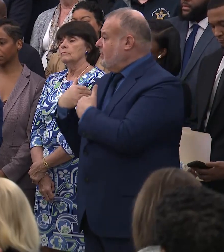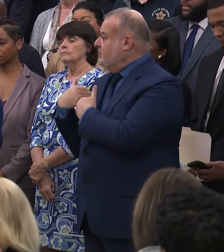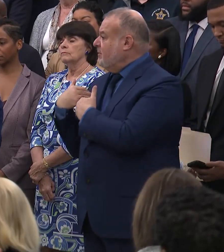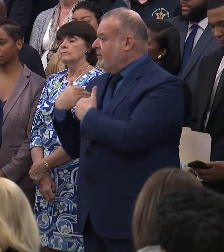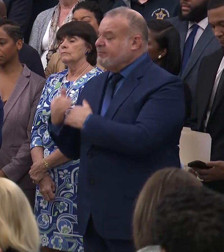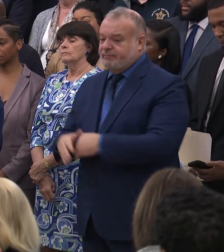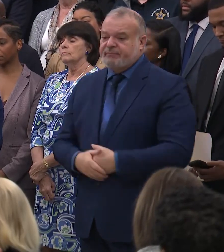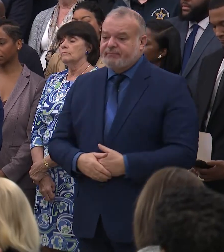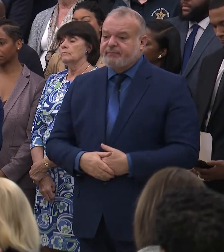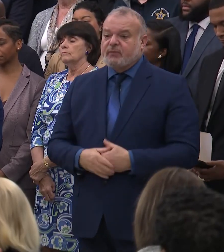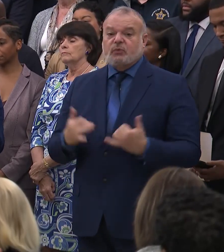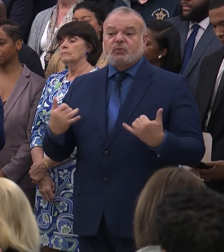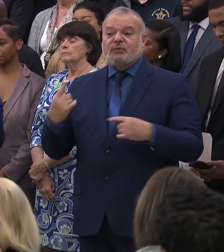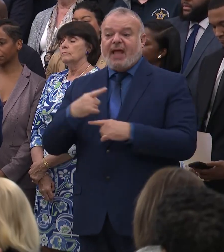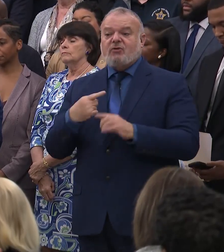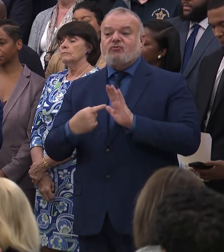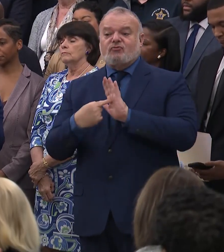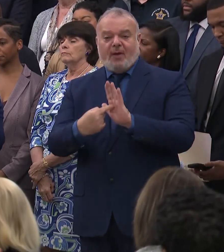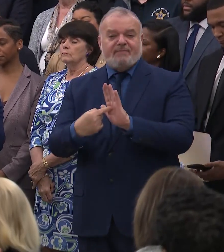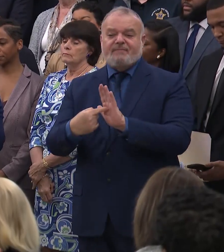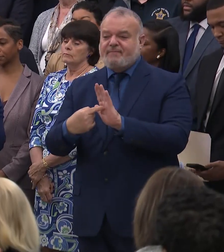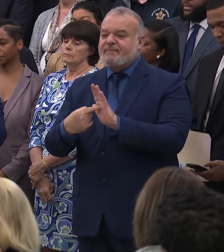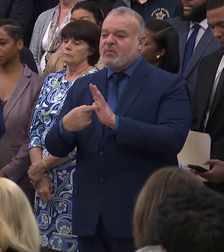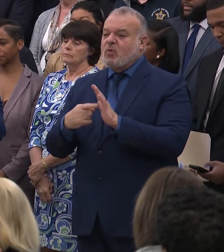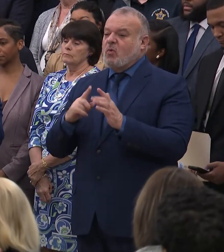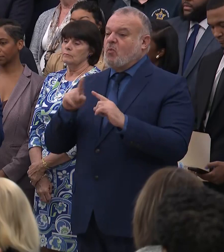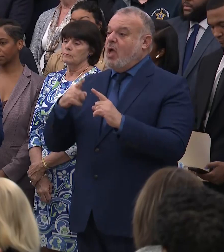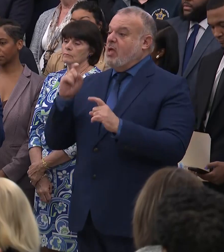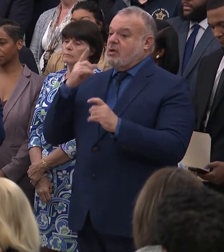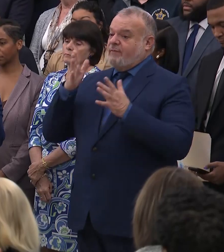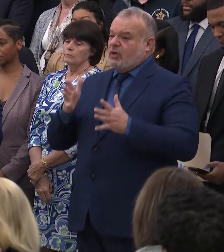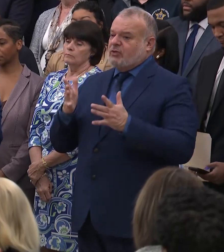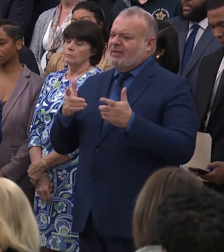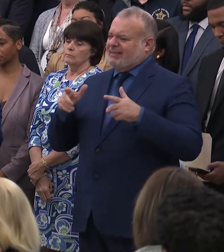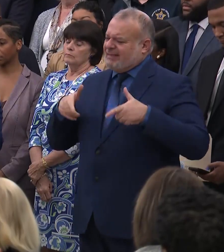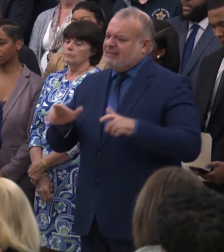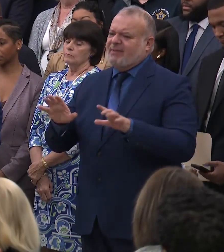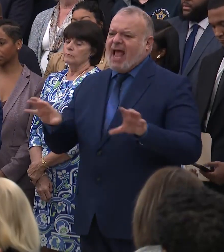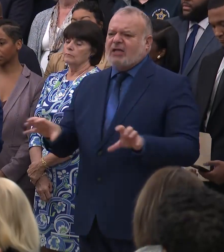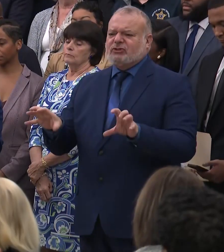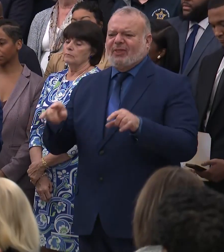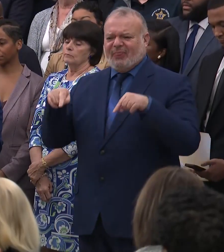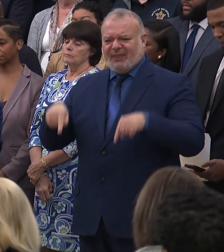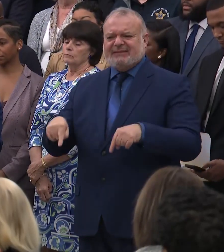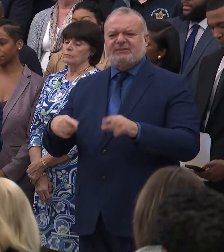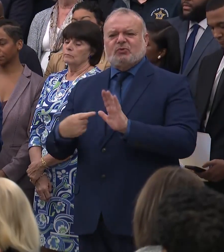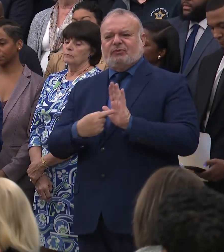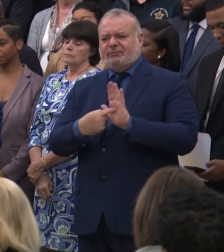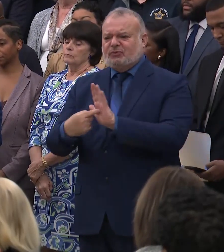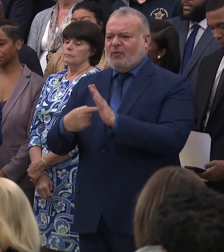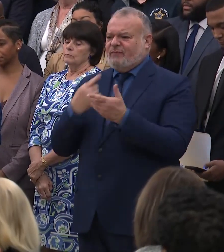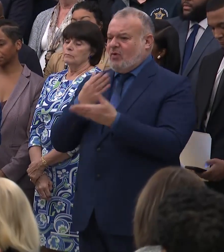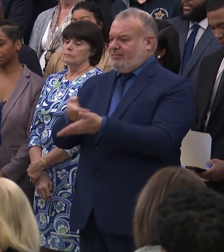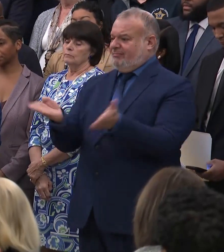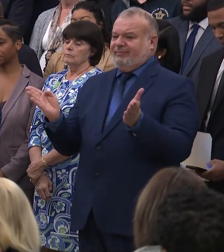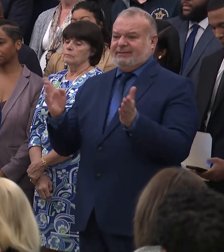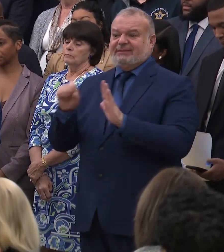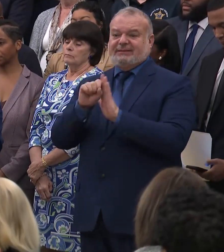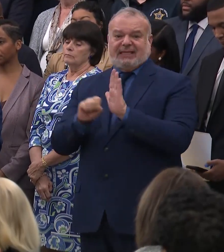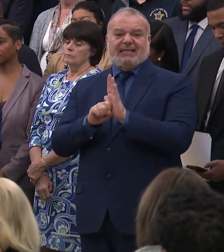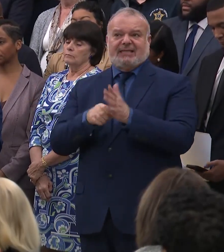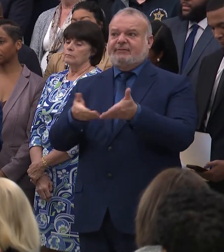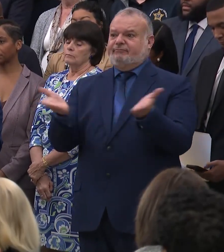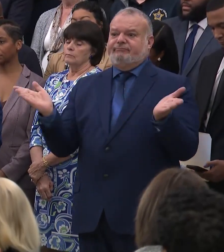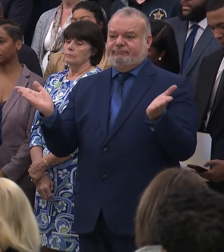what today represents when the governor takes action like this on behalf of the Commonwealth of Massachusetts. It's a collective